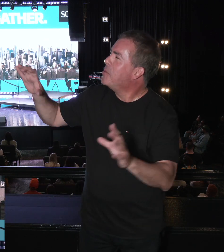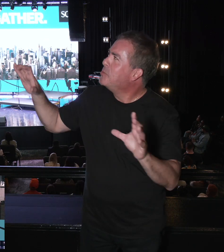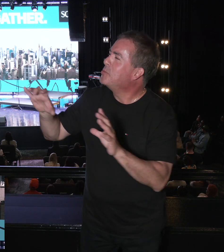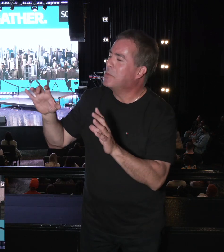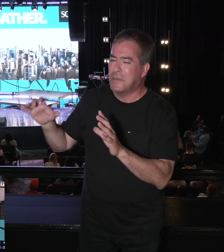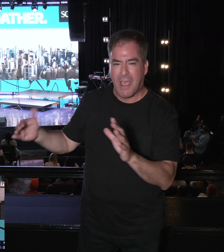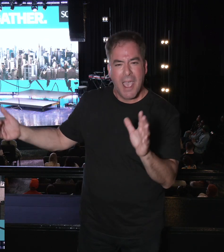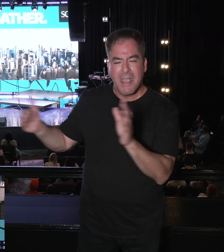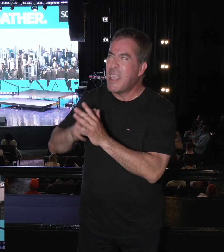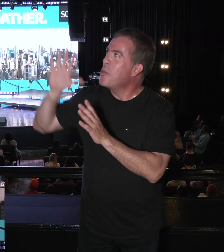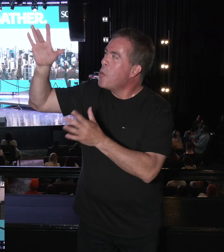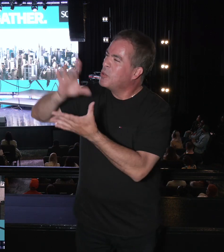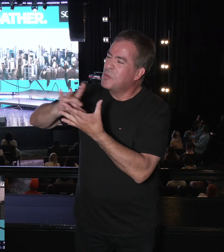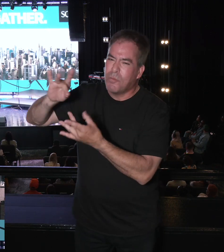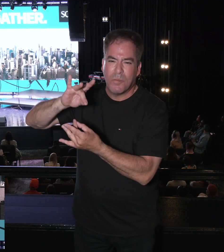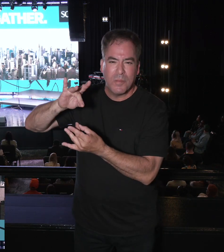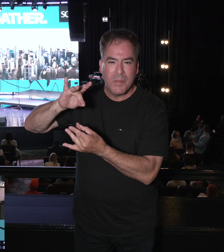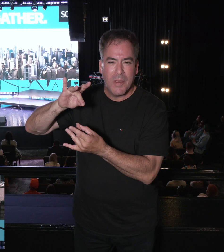it again?